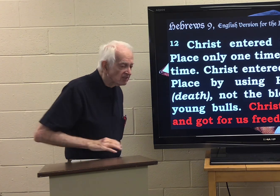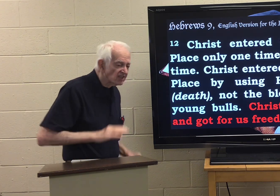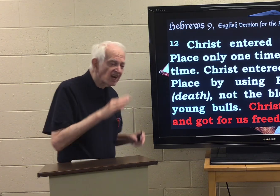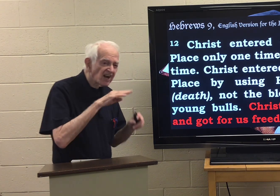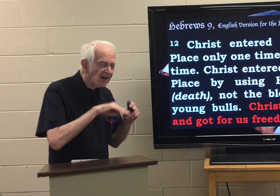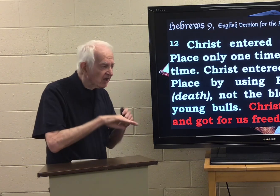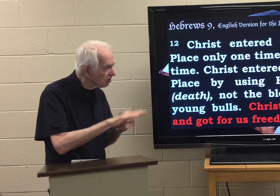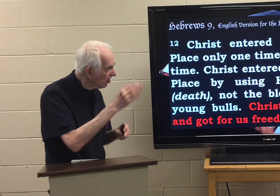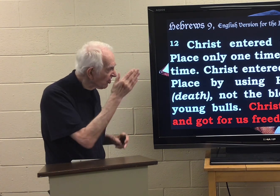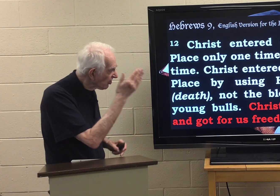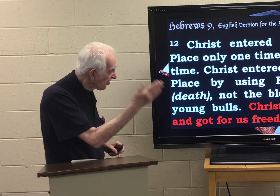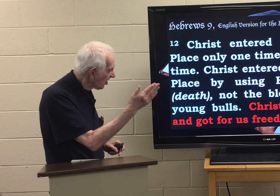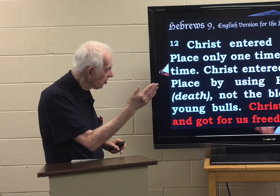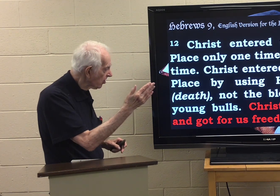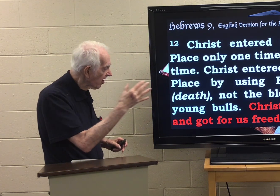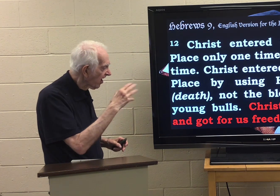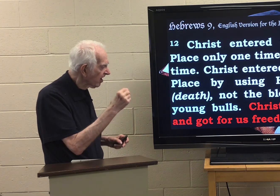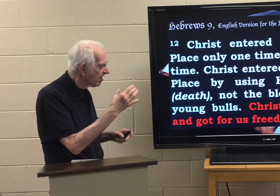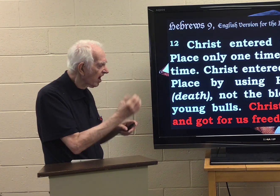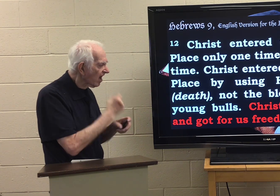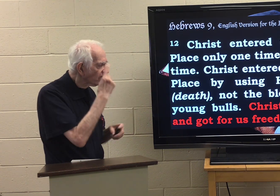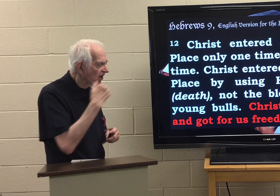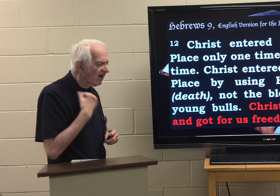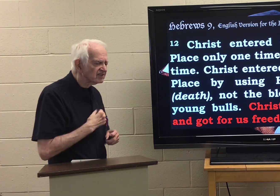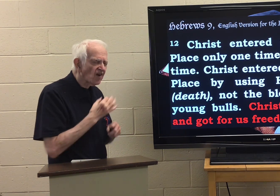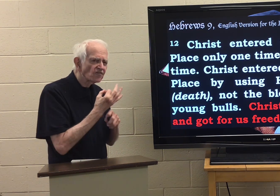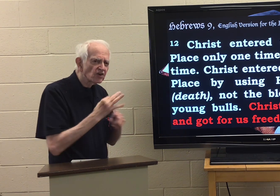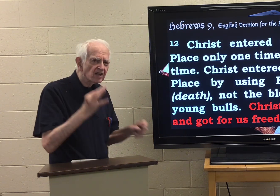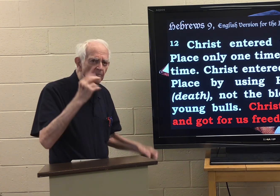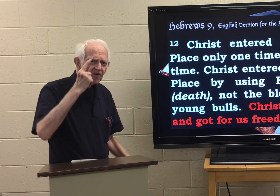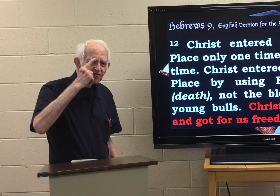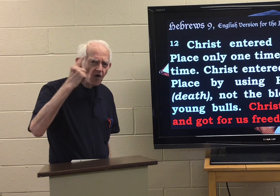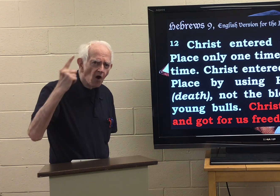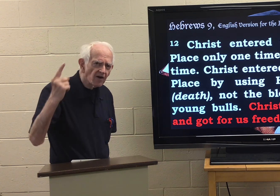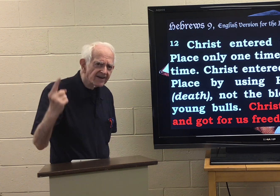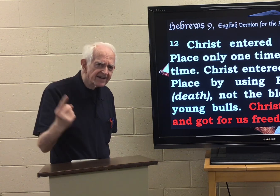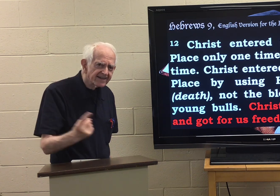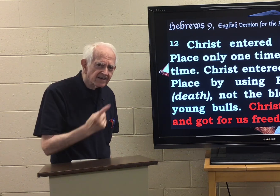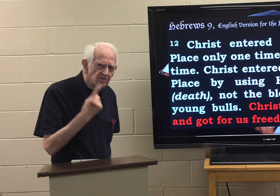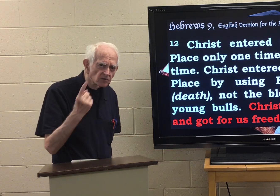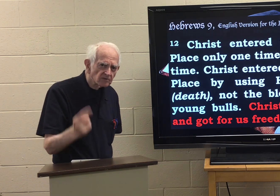Christ entered there and got us freedom forever.